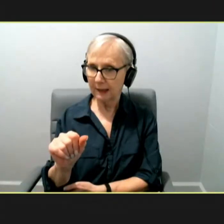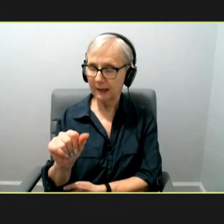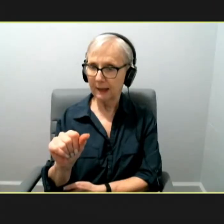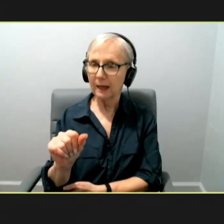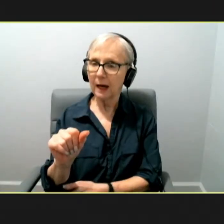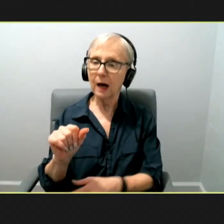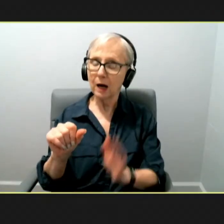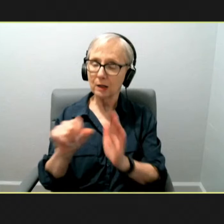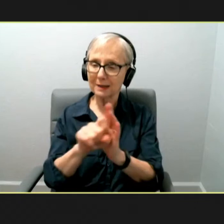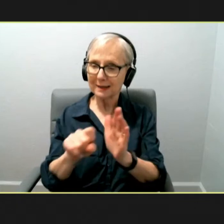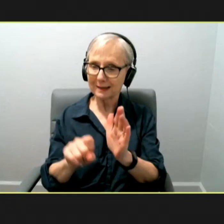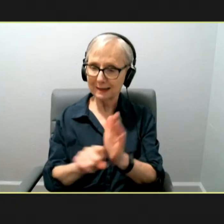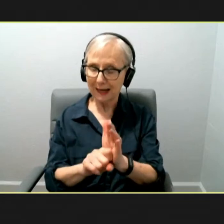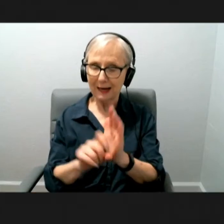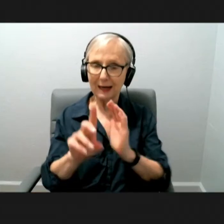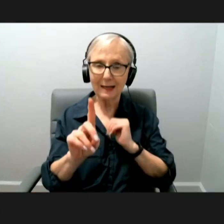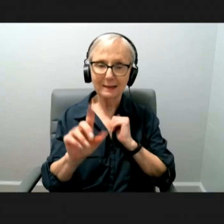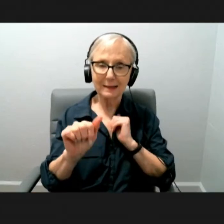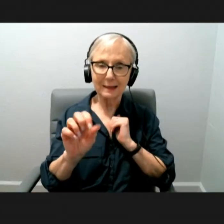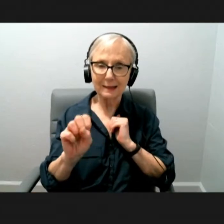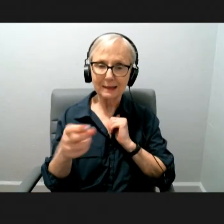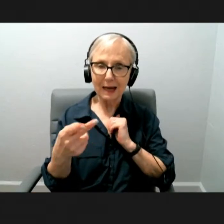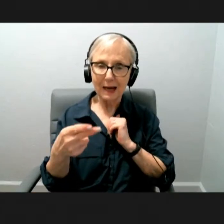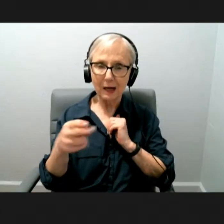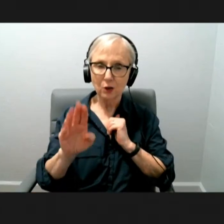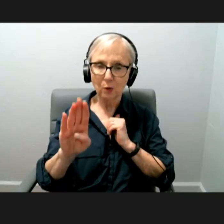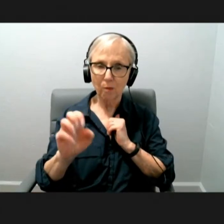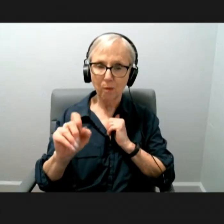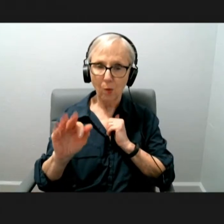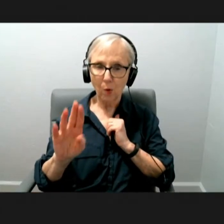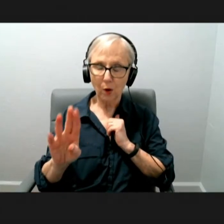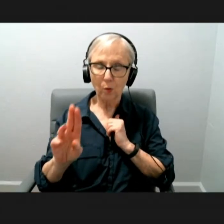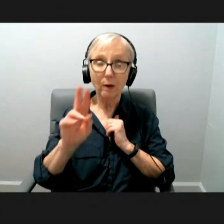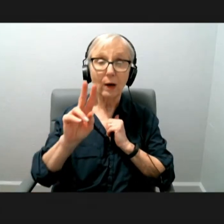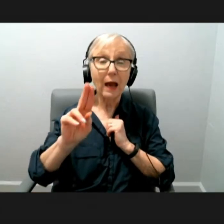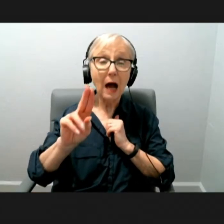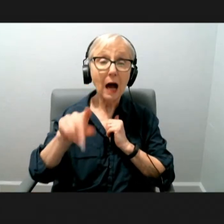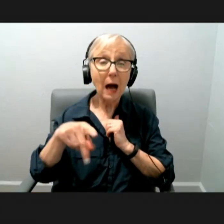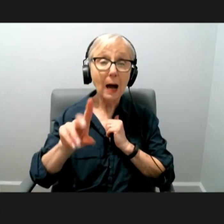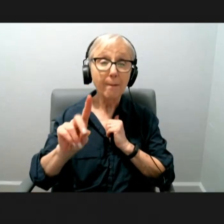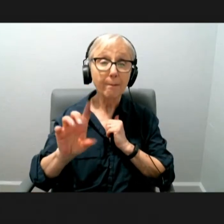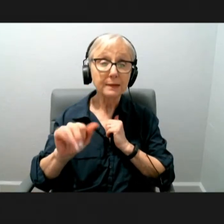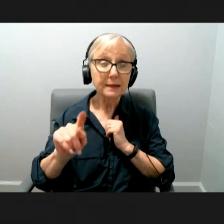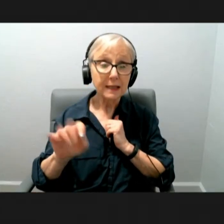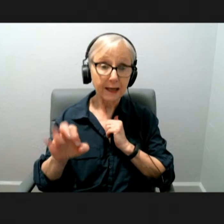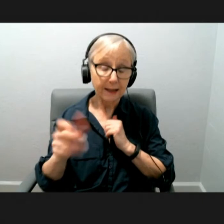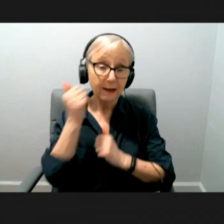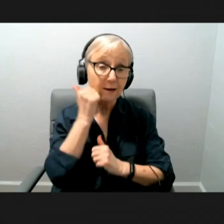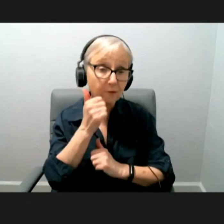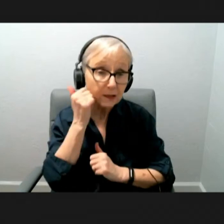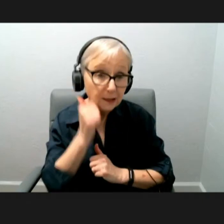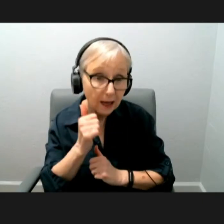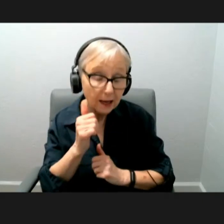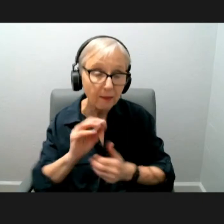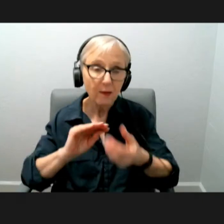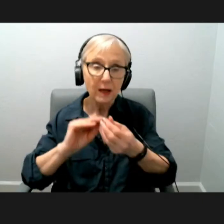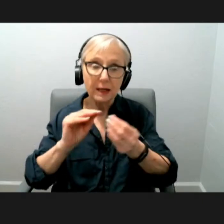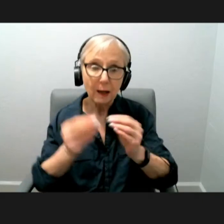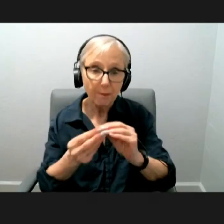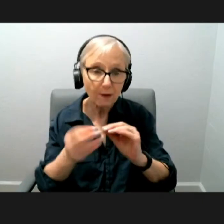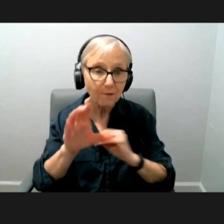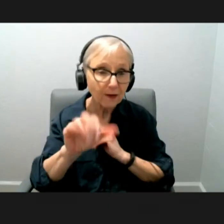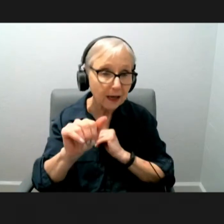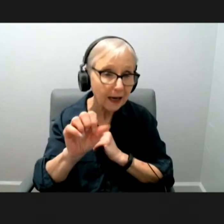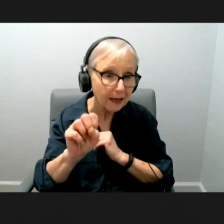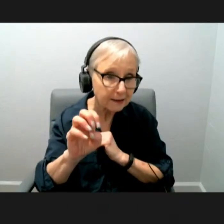daily has a dashboard that she updates where we're able to see number of new cases, number of new hospitalizations, number